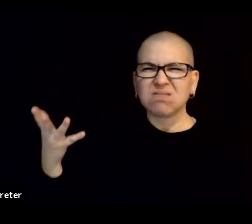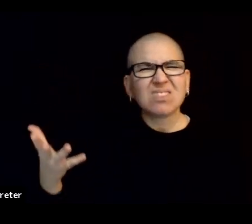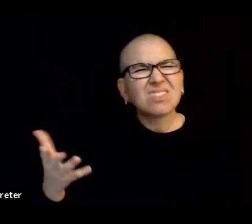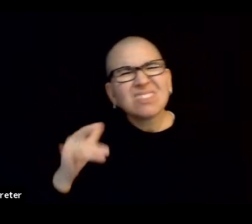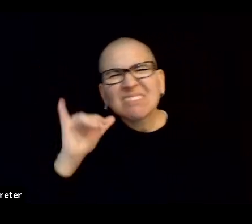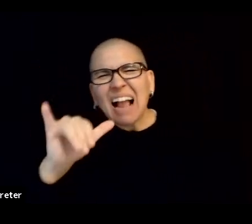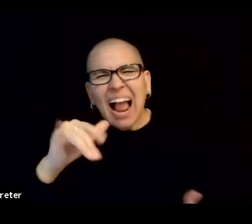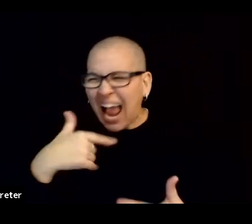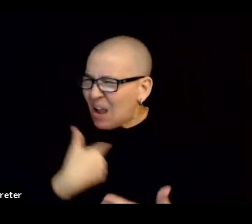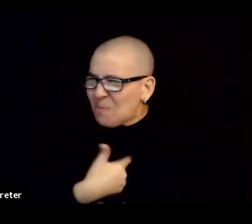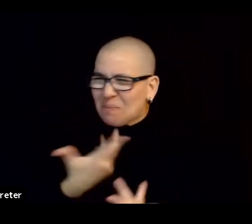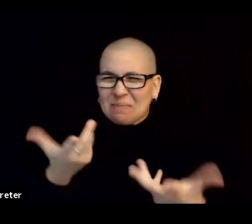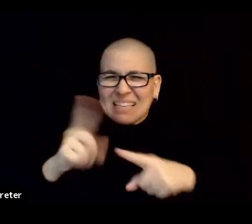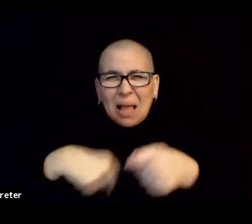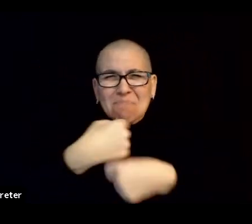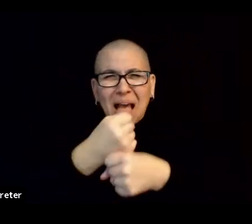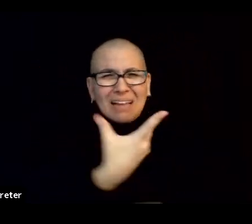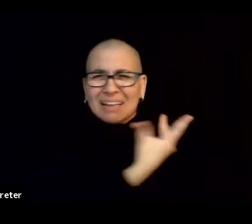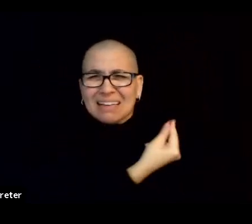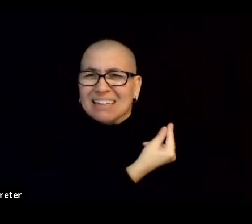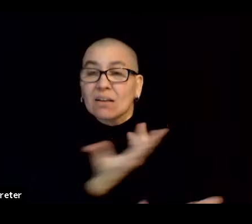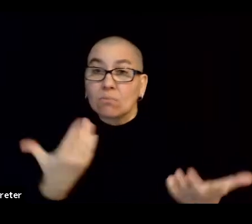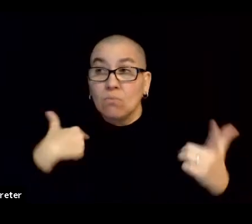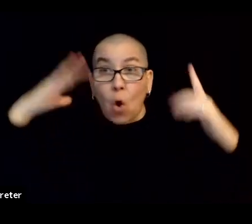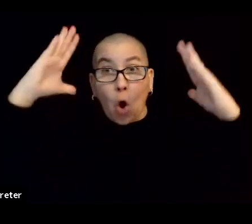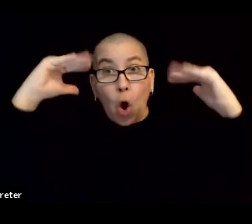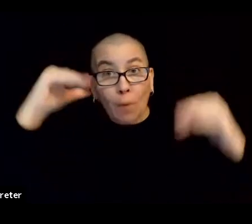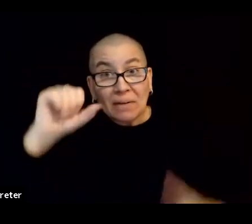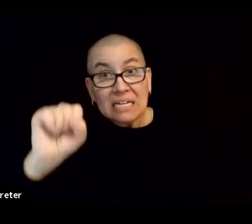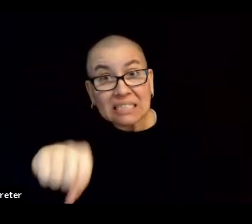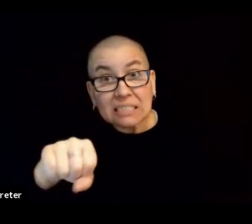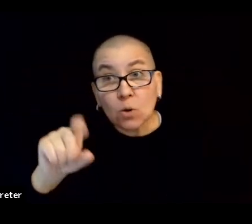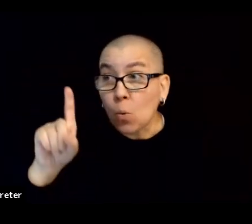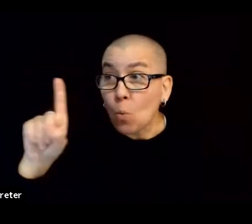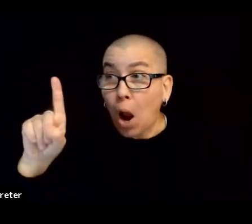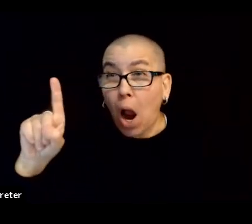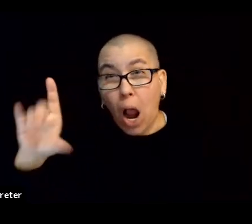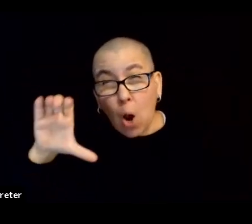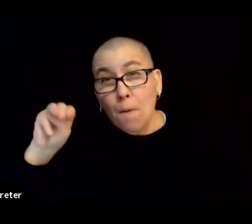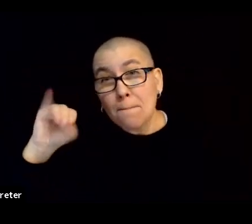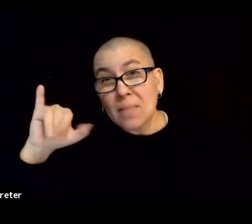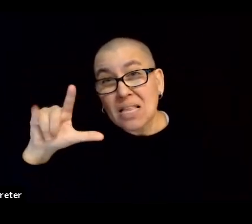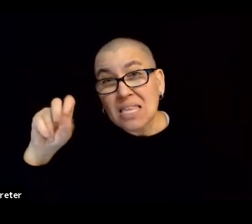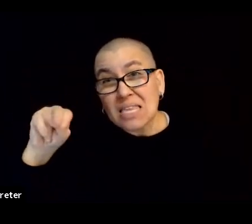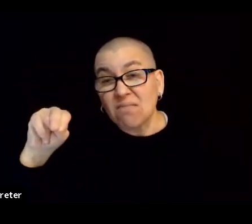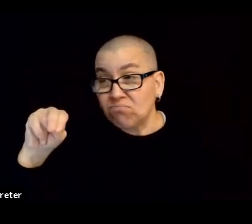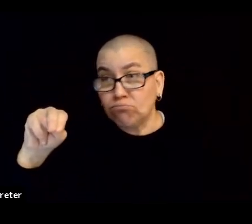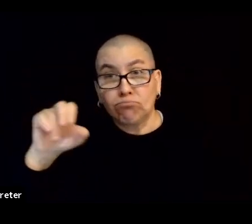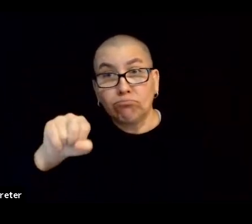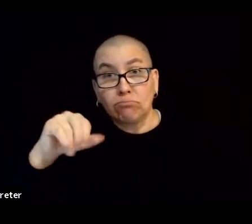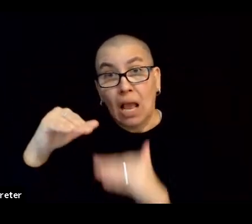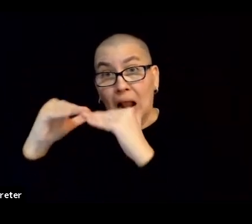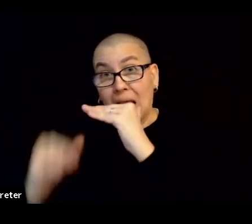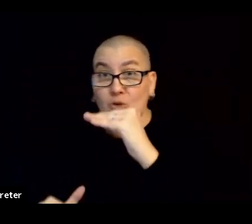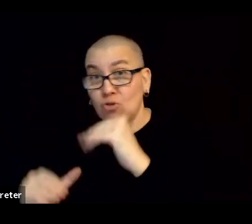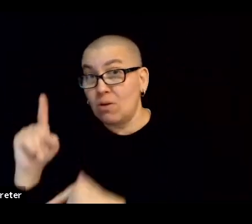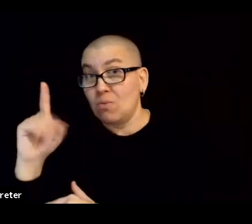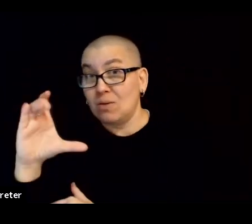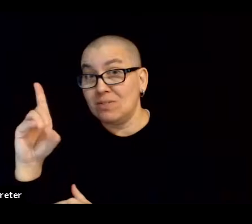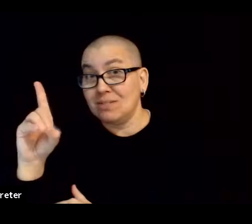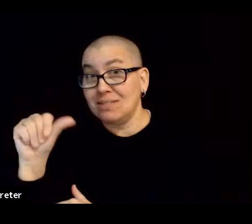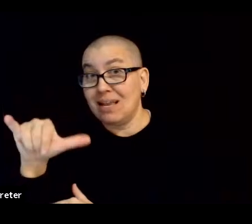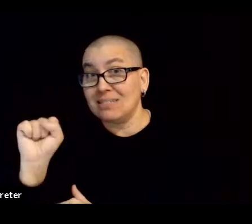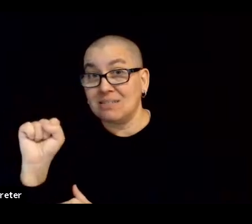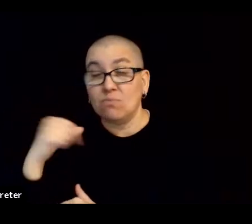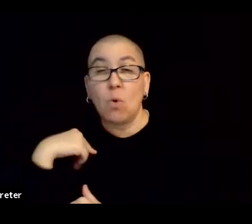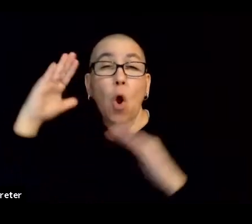million comes. My hope is that they're lowballing and it becomes even more than that, because every single one of those